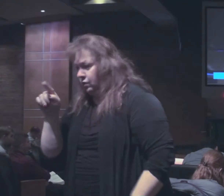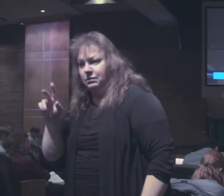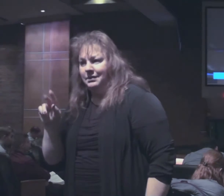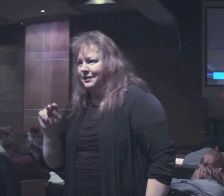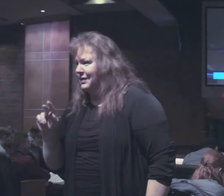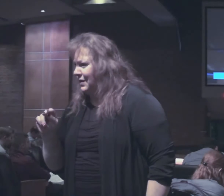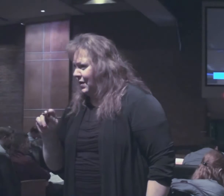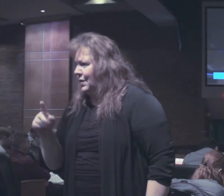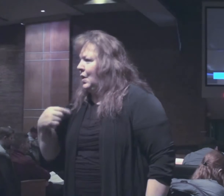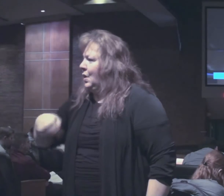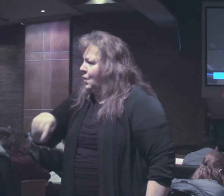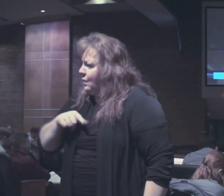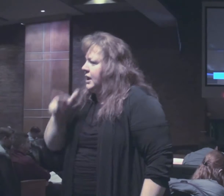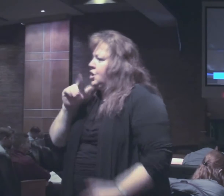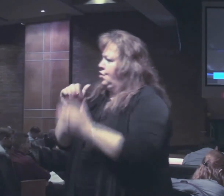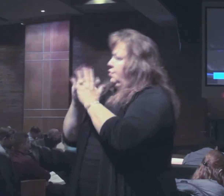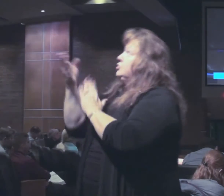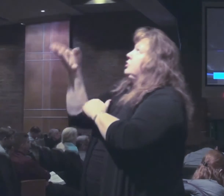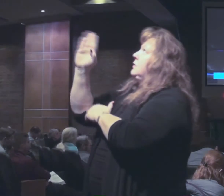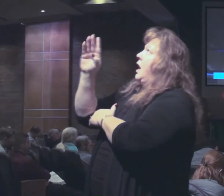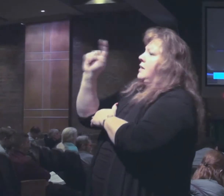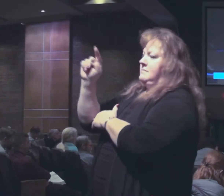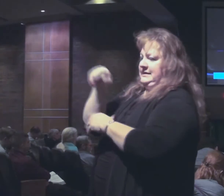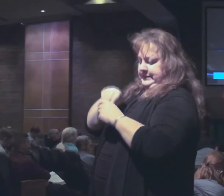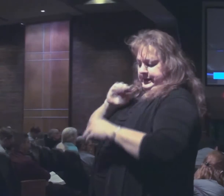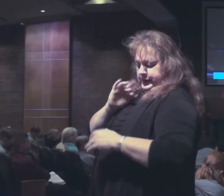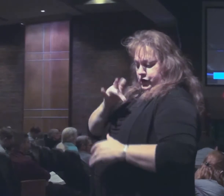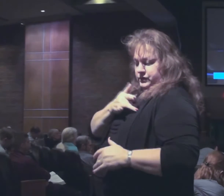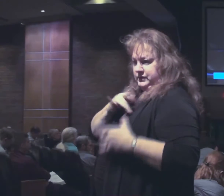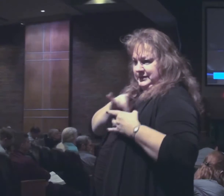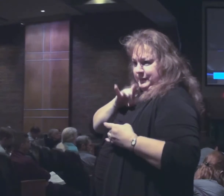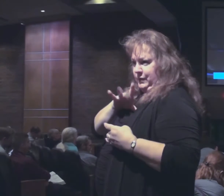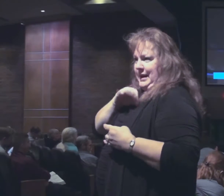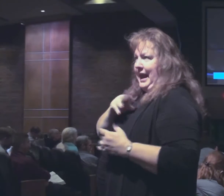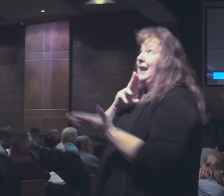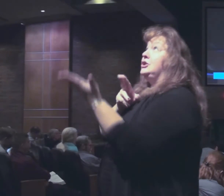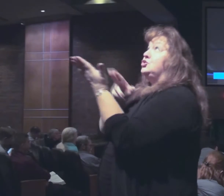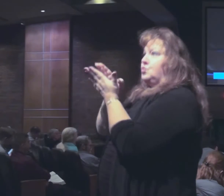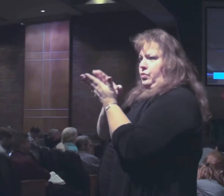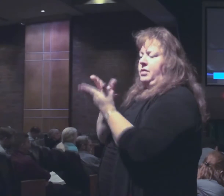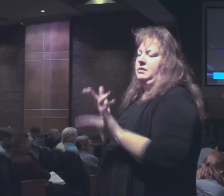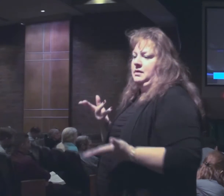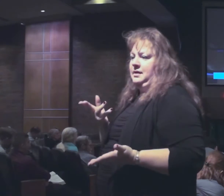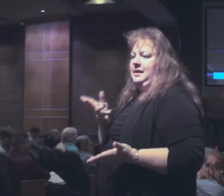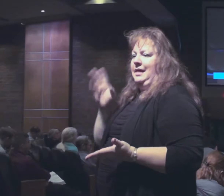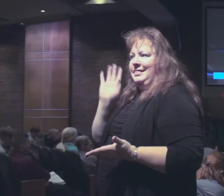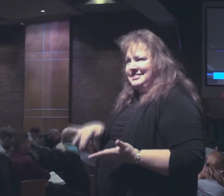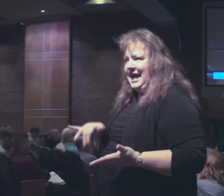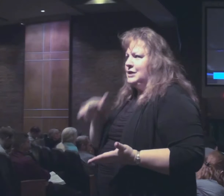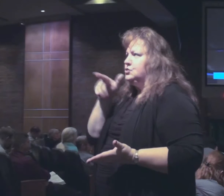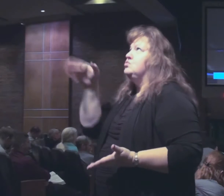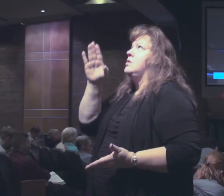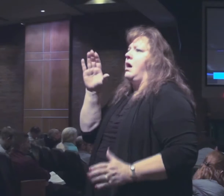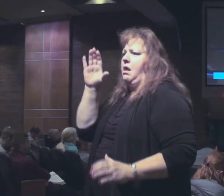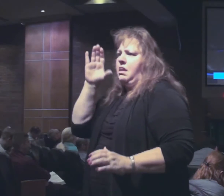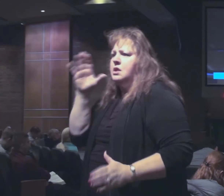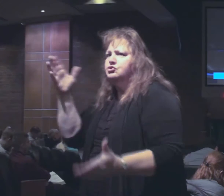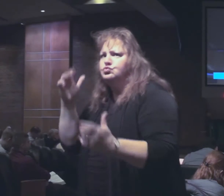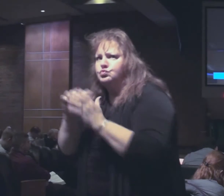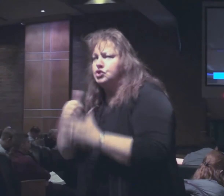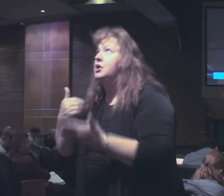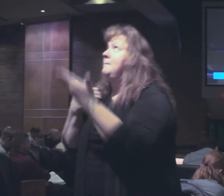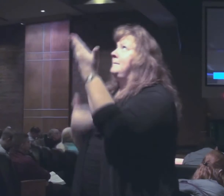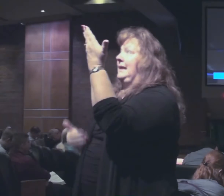Those who worship God must worship Him in spirit and truth. Those are the ones God seeks to worship